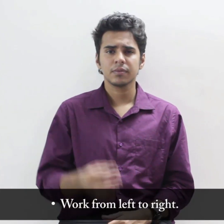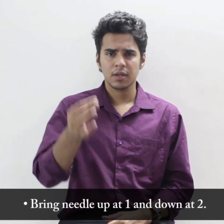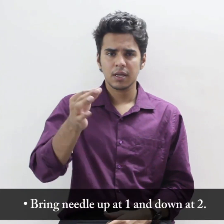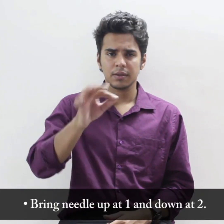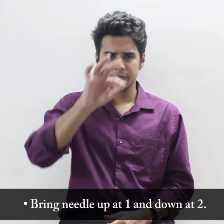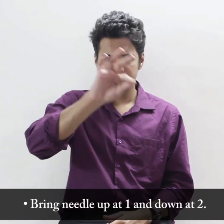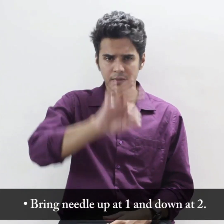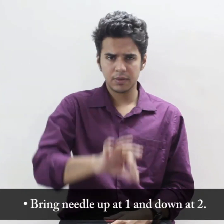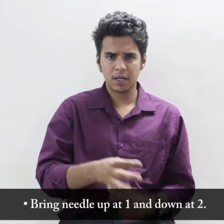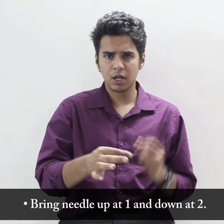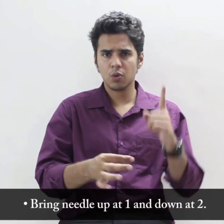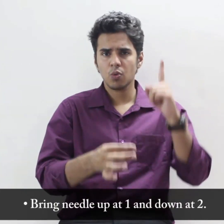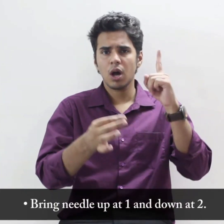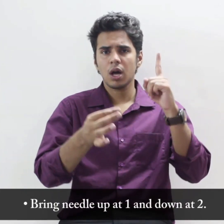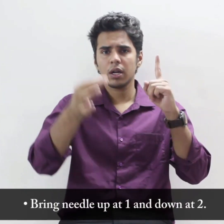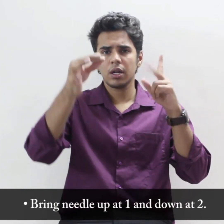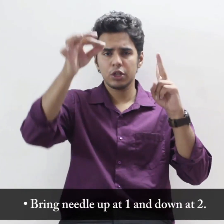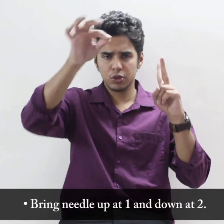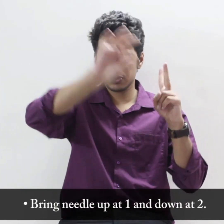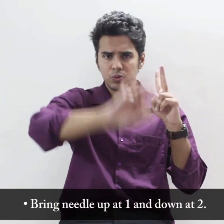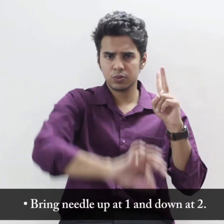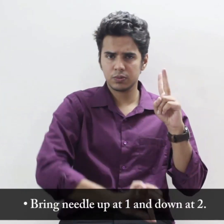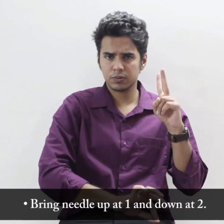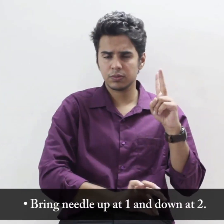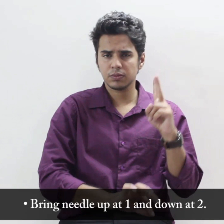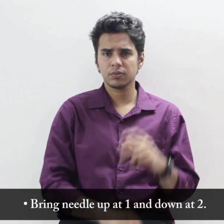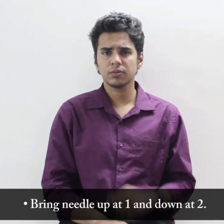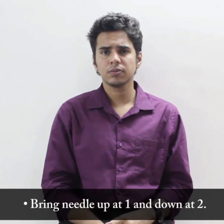Bring needle up at 1 and down at 2.